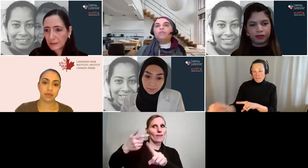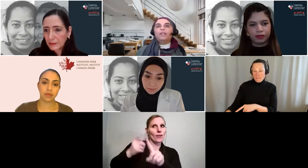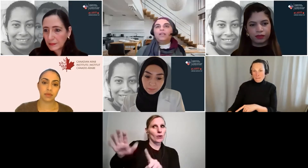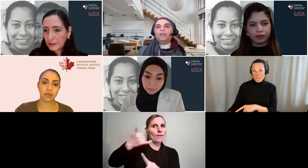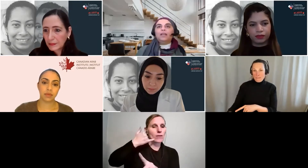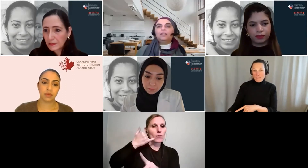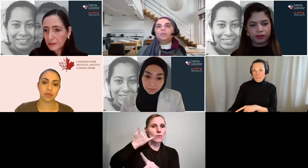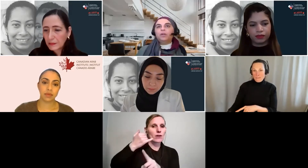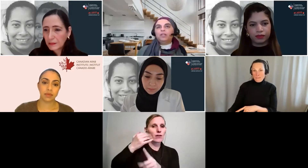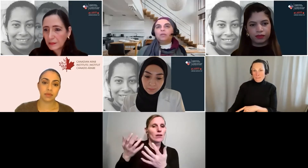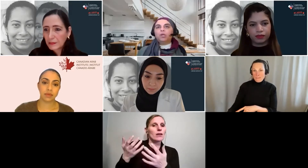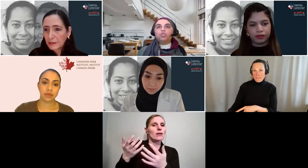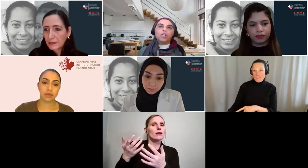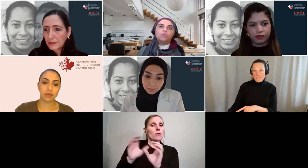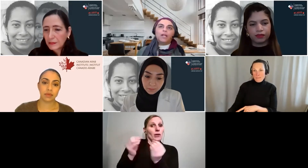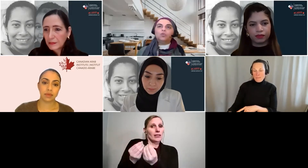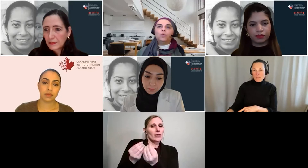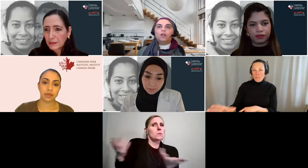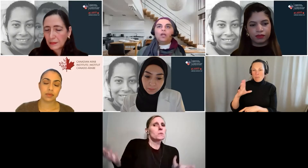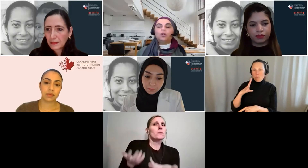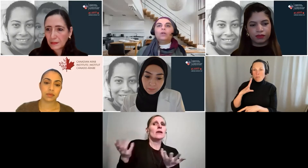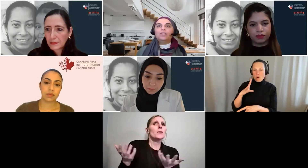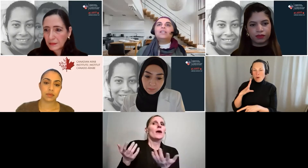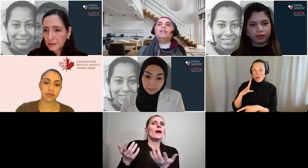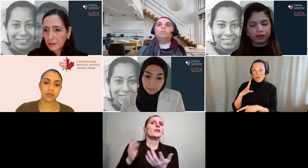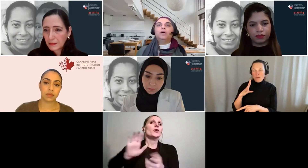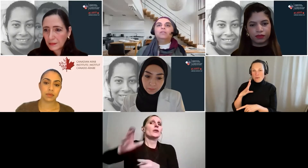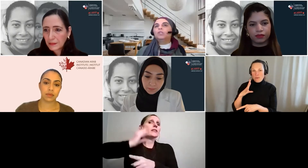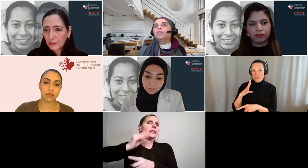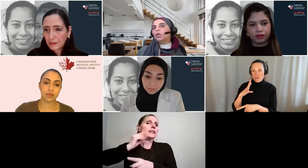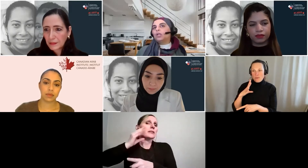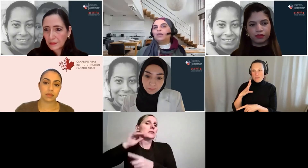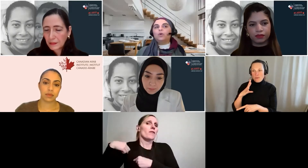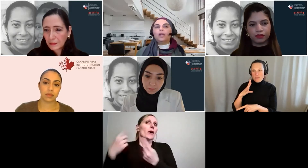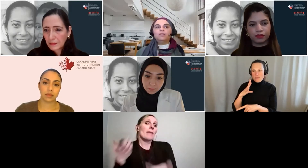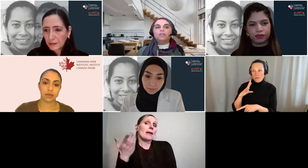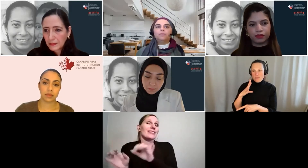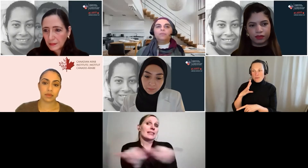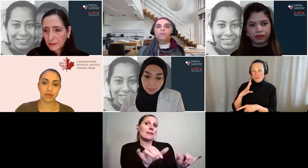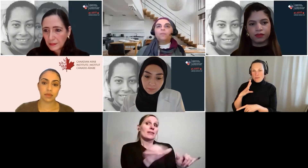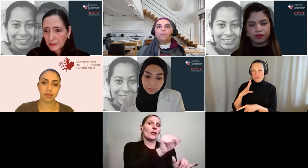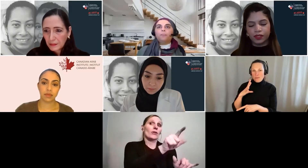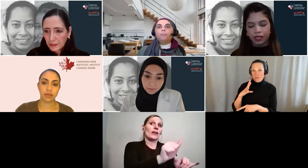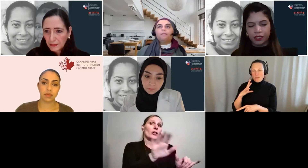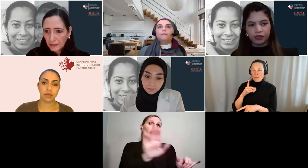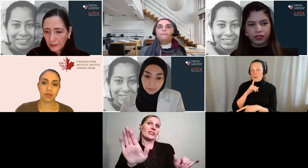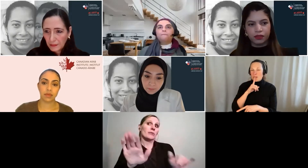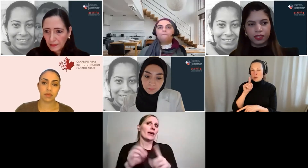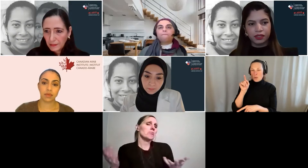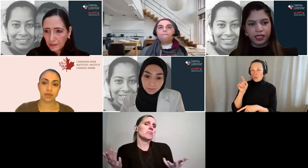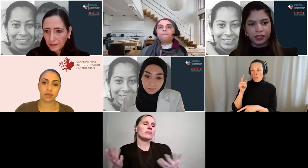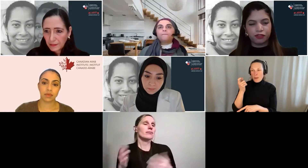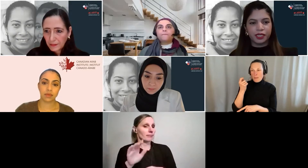you finding that experience? I'm sure you'll relate to what a lot Lola said, but what does it look like at your end? Yeah, absolutely. I